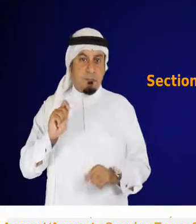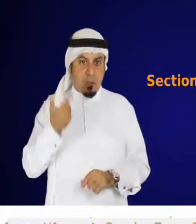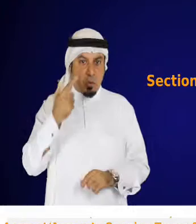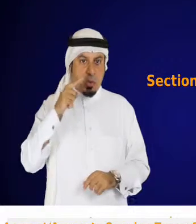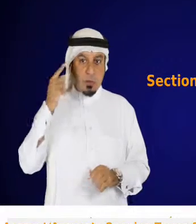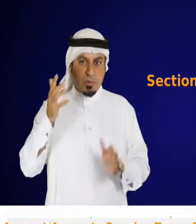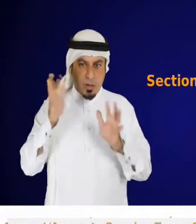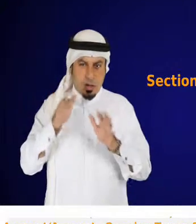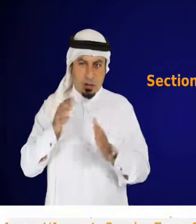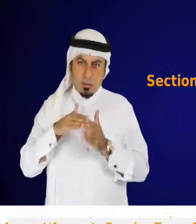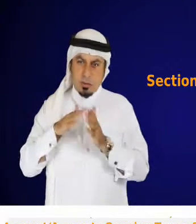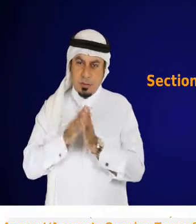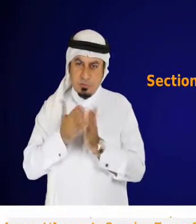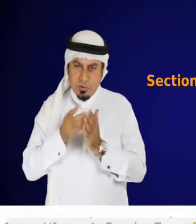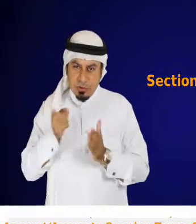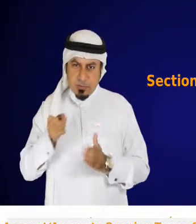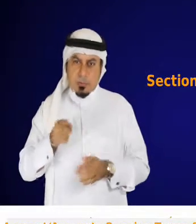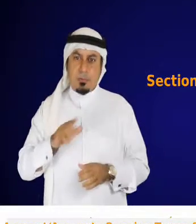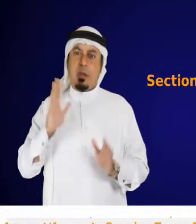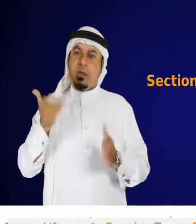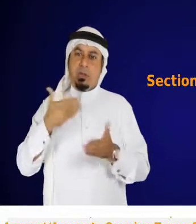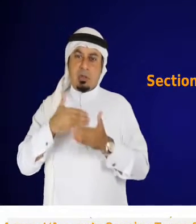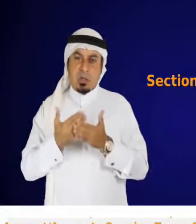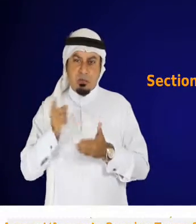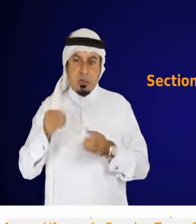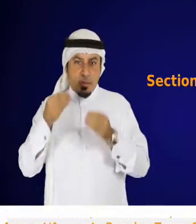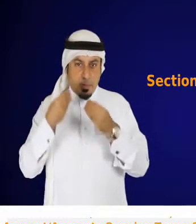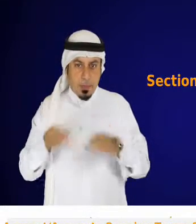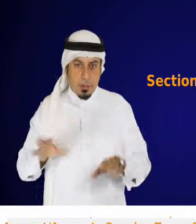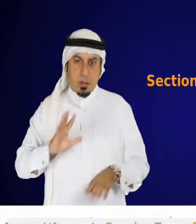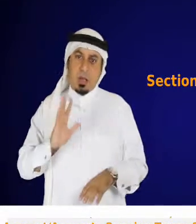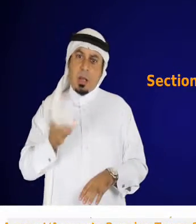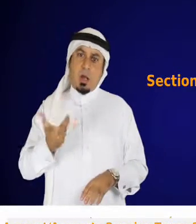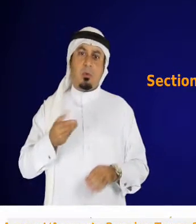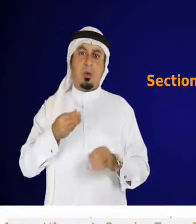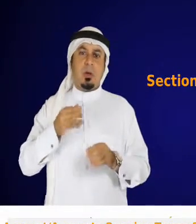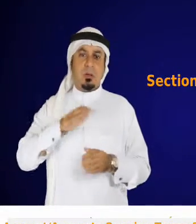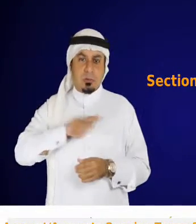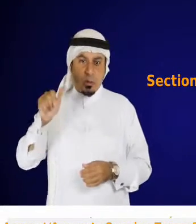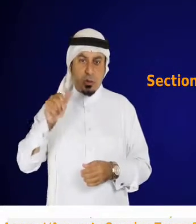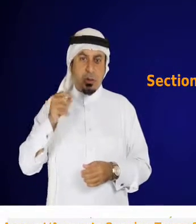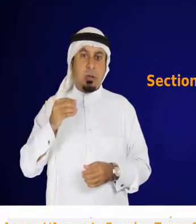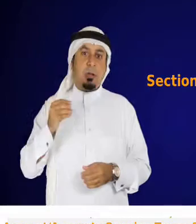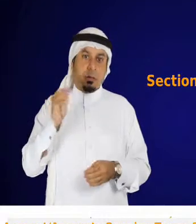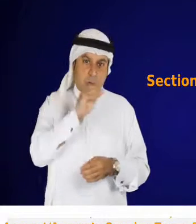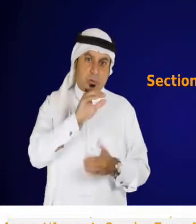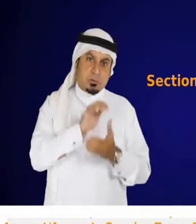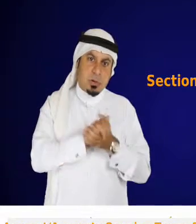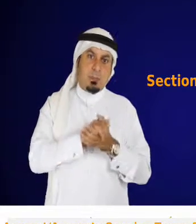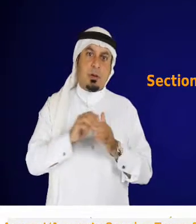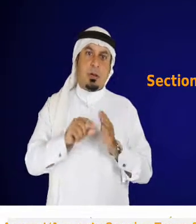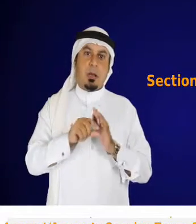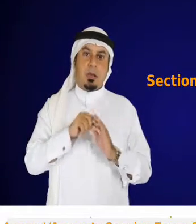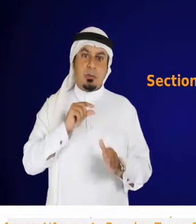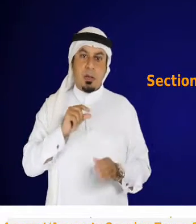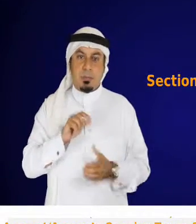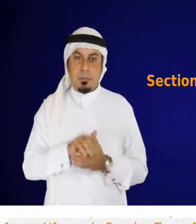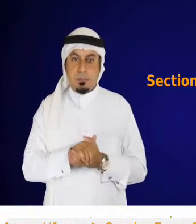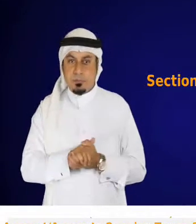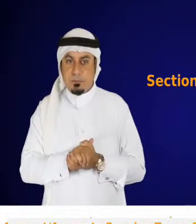therein is lost or stolen. The account holder understands that the bank may, at its absolute direction, accept written instructions from him to